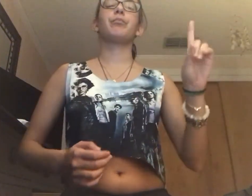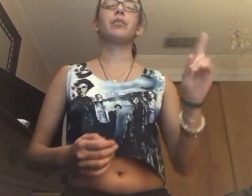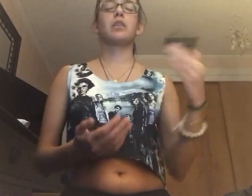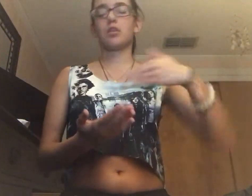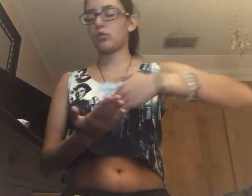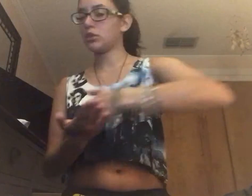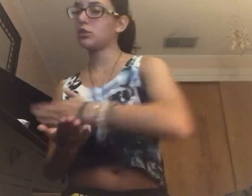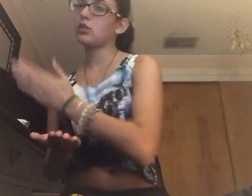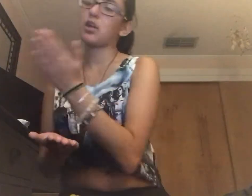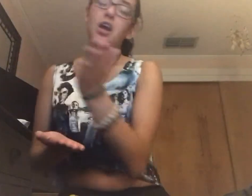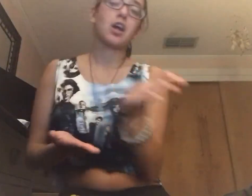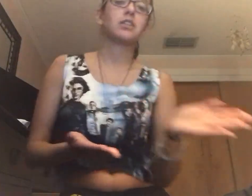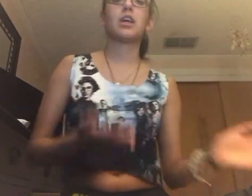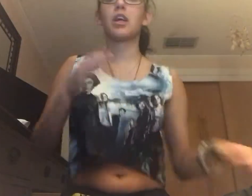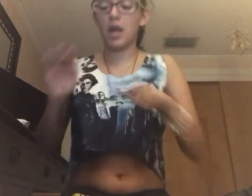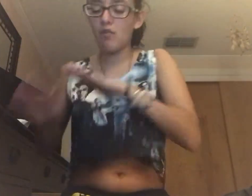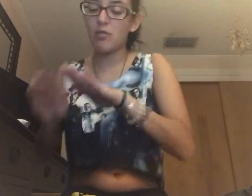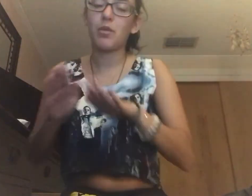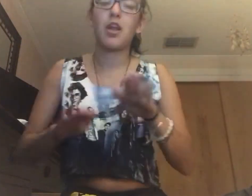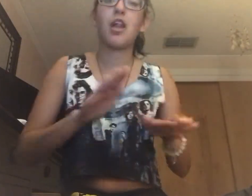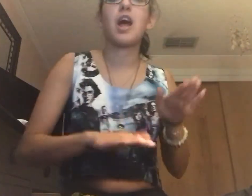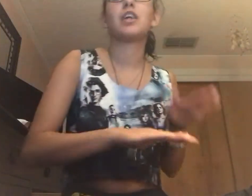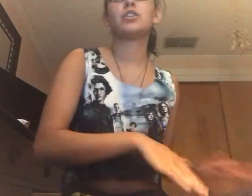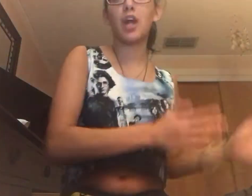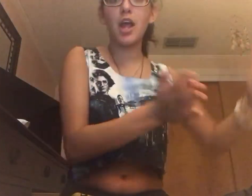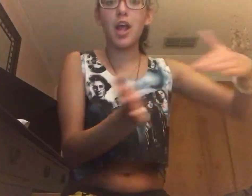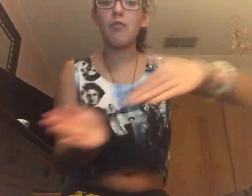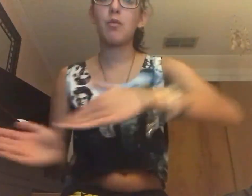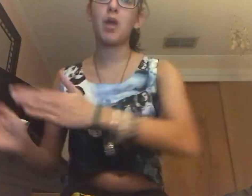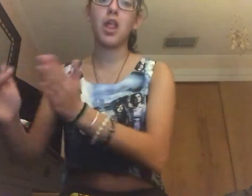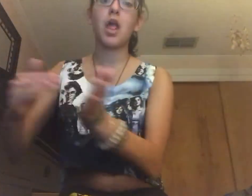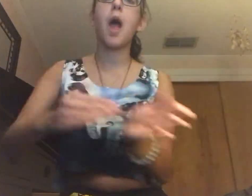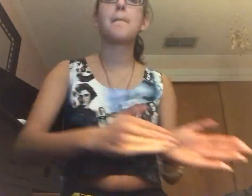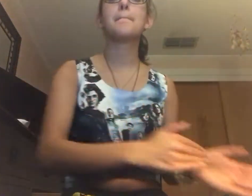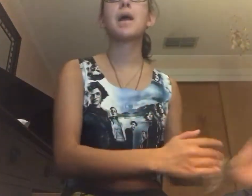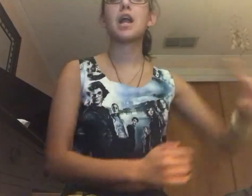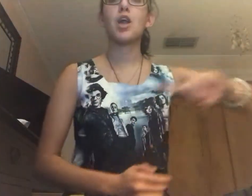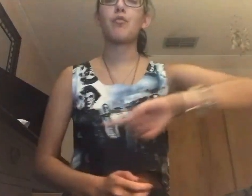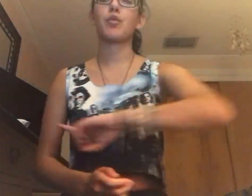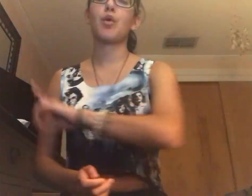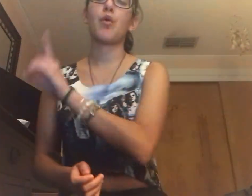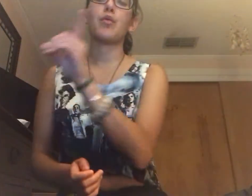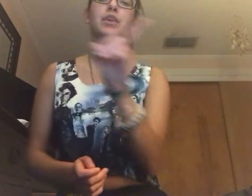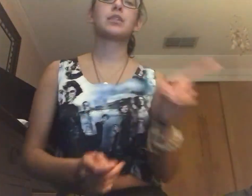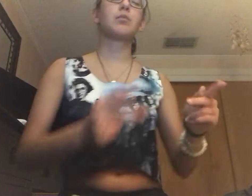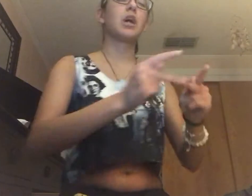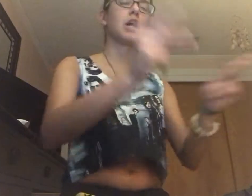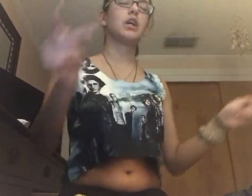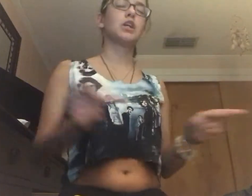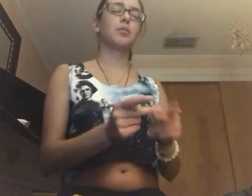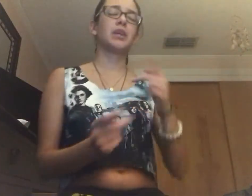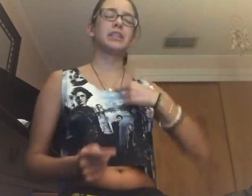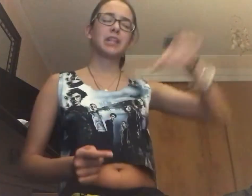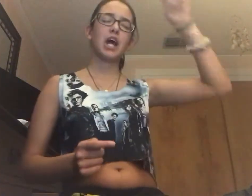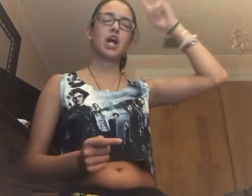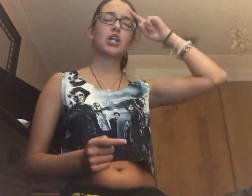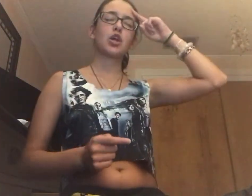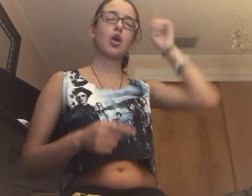Every turn I take Every trail I track Every path I make Every road leads back To the place I know